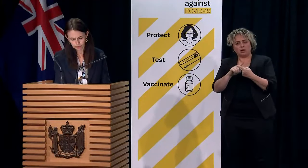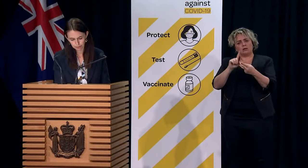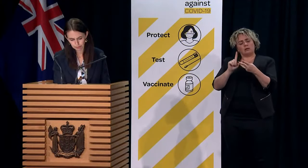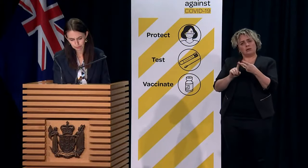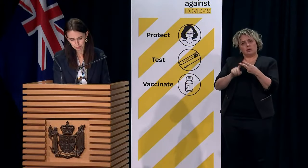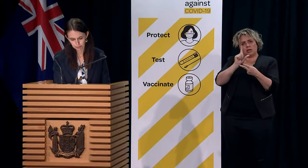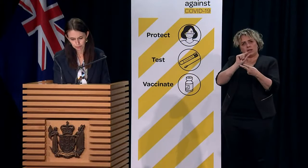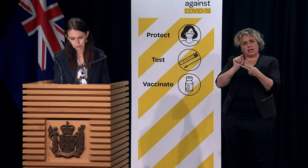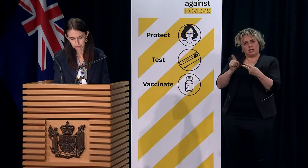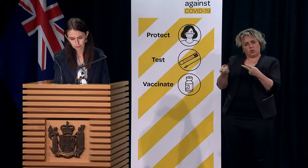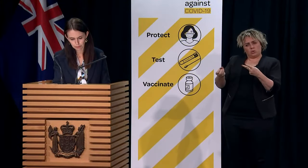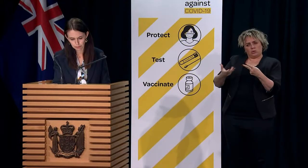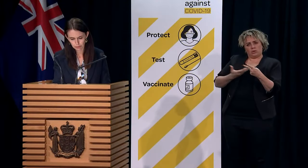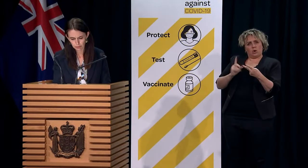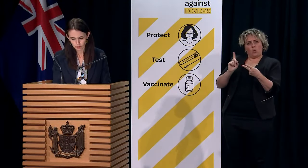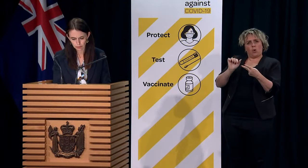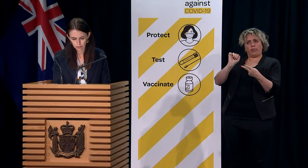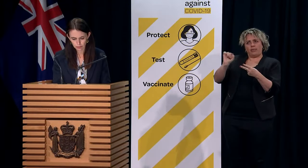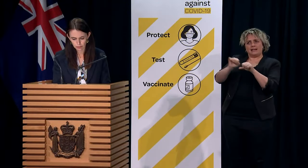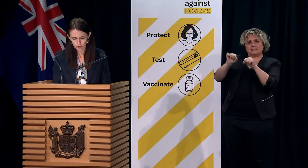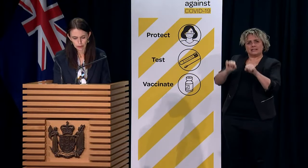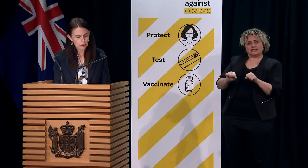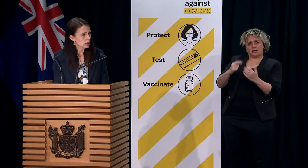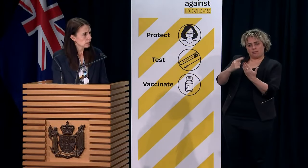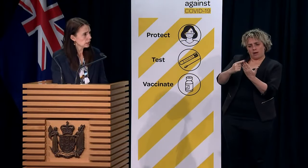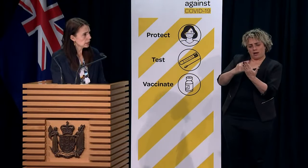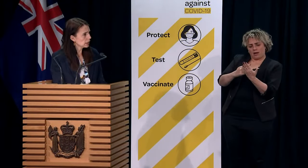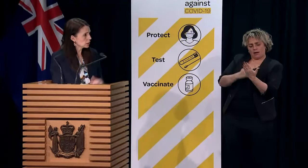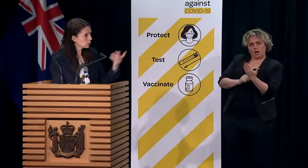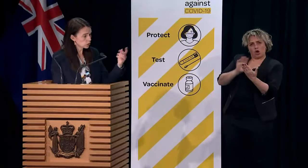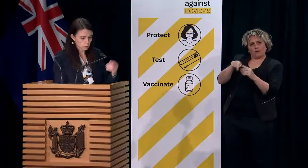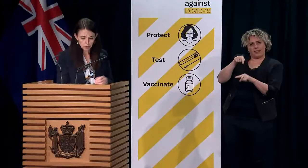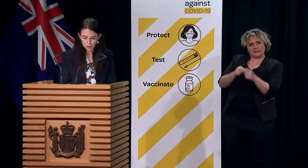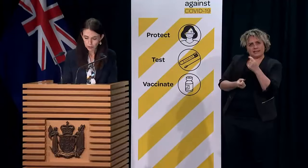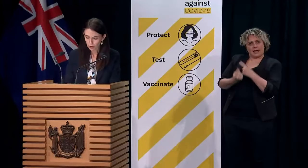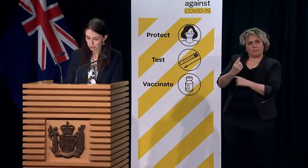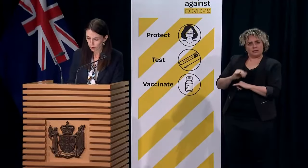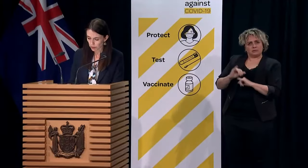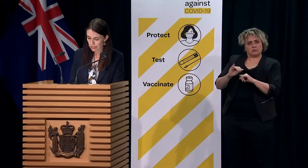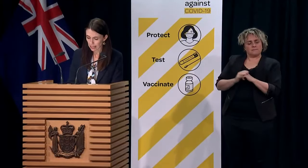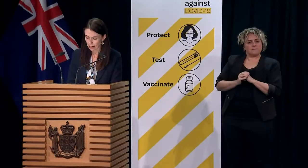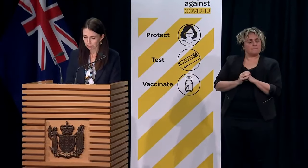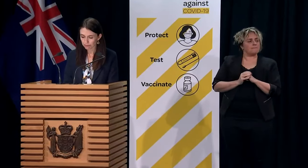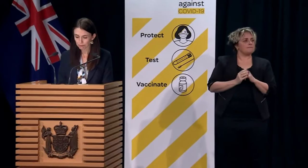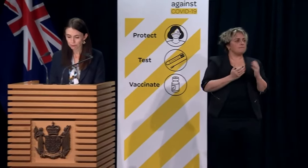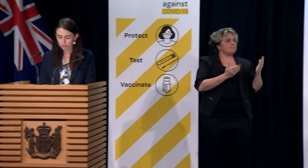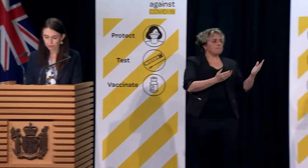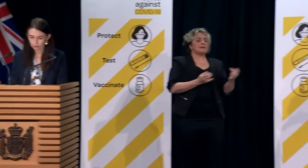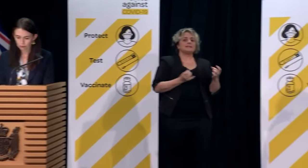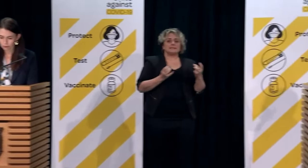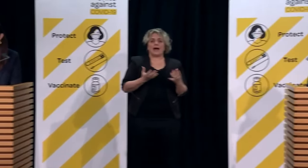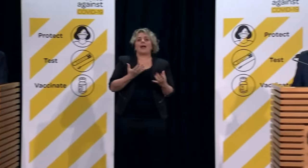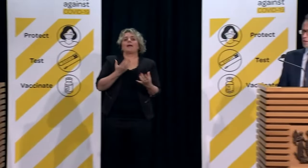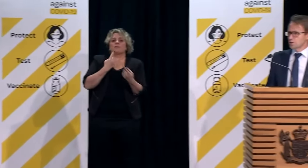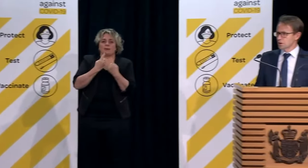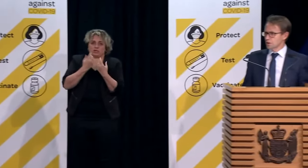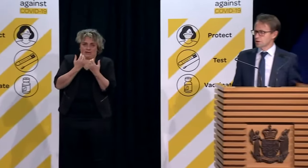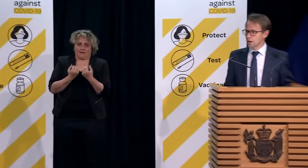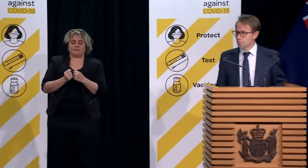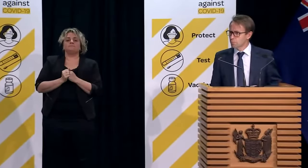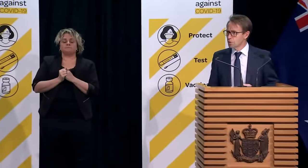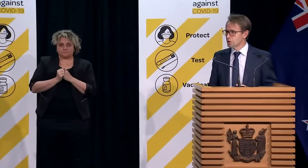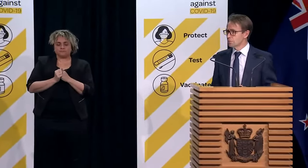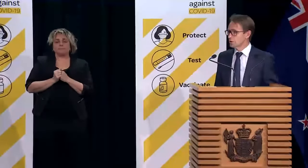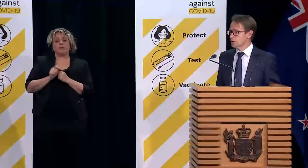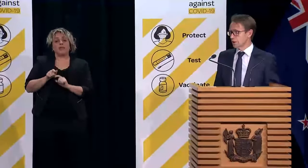little indication of what the protocol is in terms of this location? Yeah, so Dr. Bloomfield, do you want to start? I'll start there. I've got some information. Yes, so